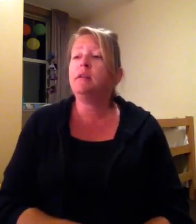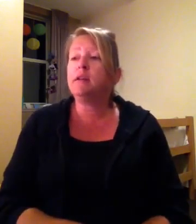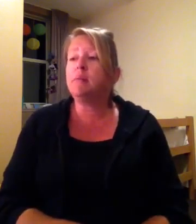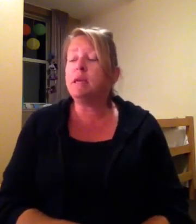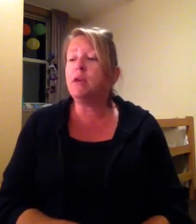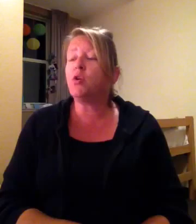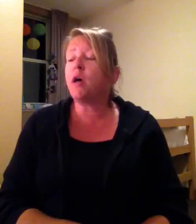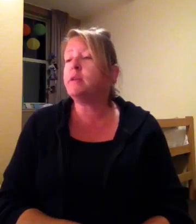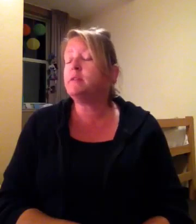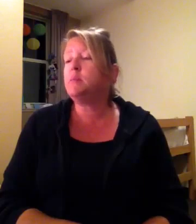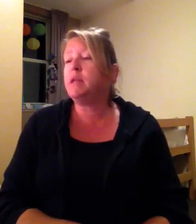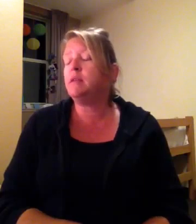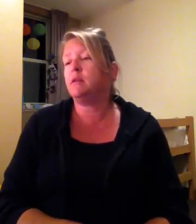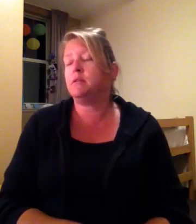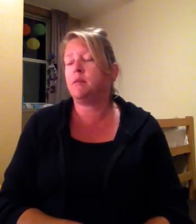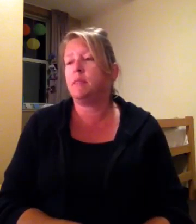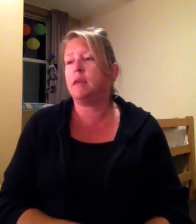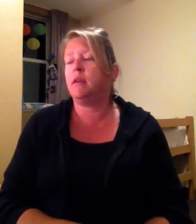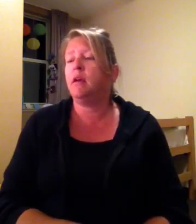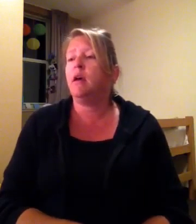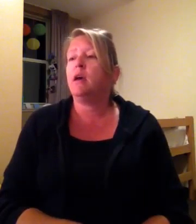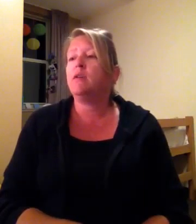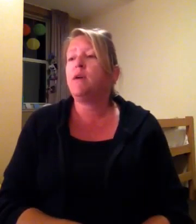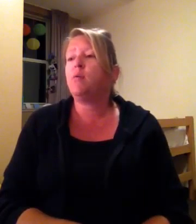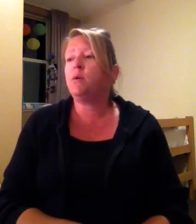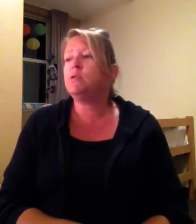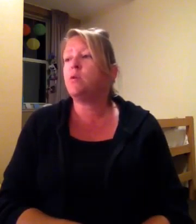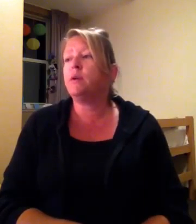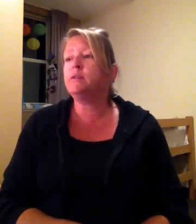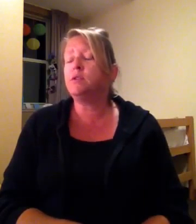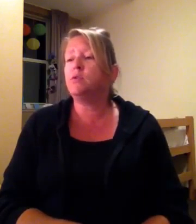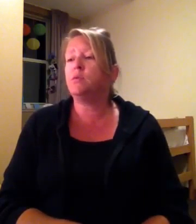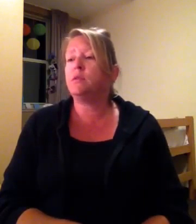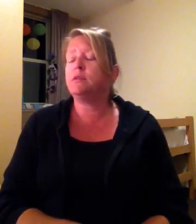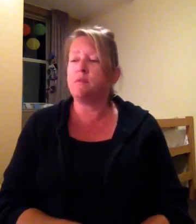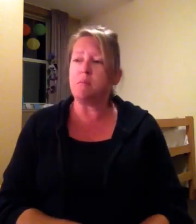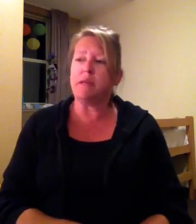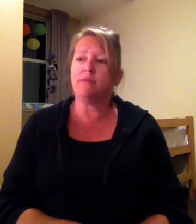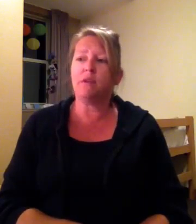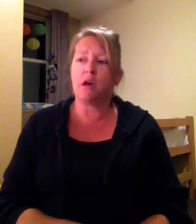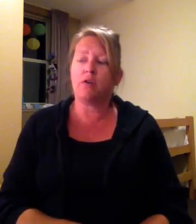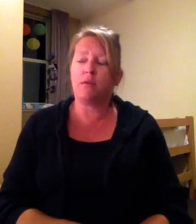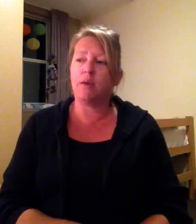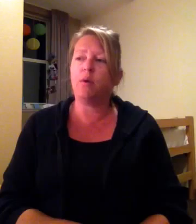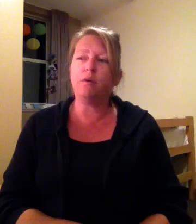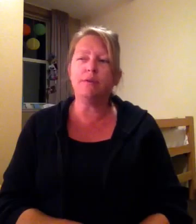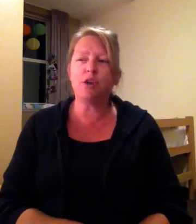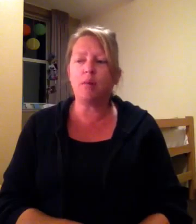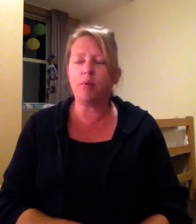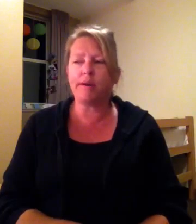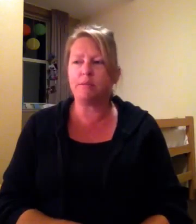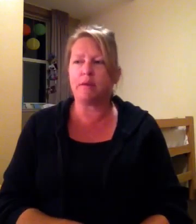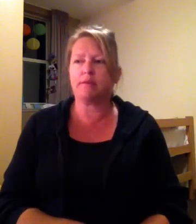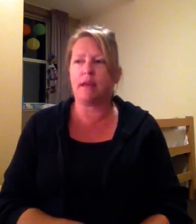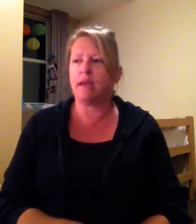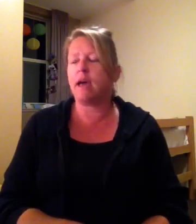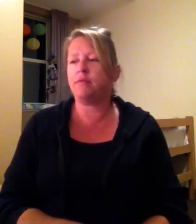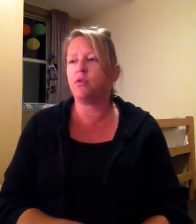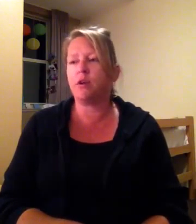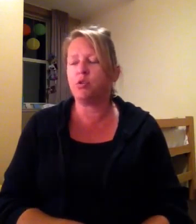Doug, let me get your honest opinion on something. If I were to go into this film-based photography, what are the job prospects like after